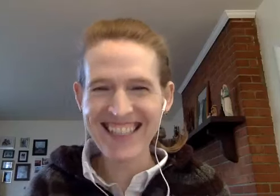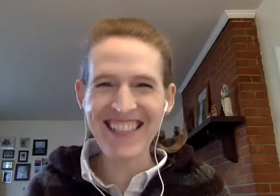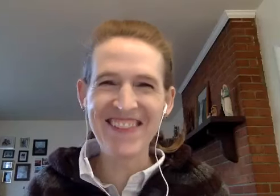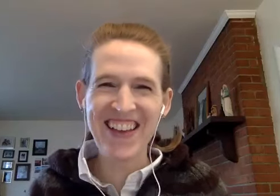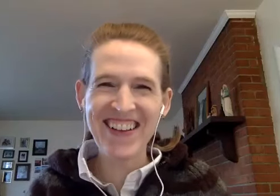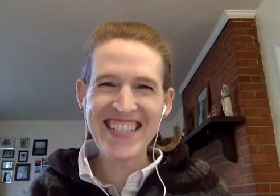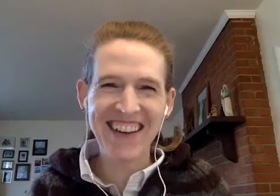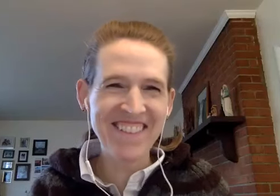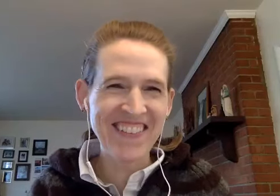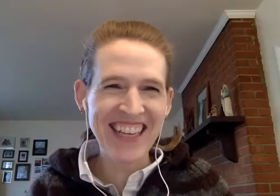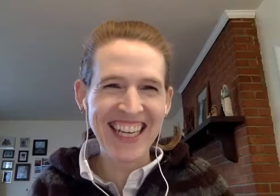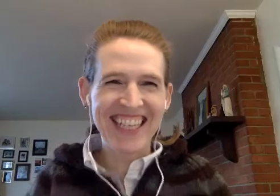See, Mary's helping me.